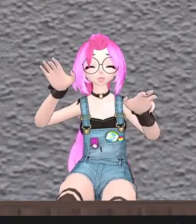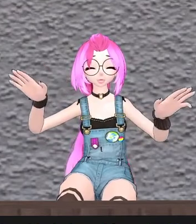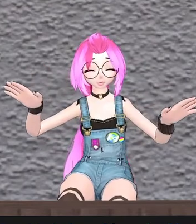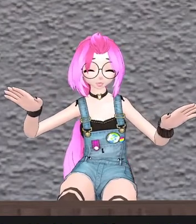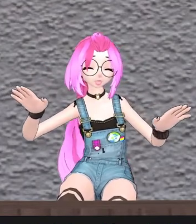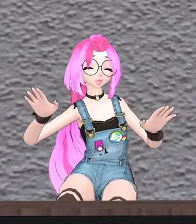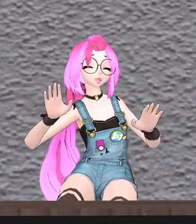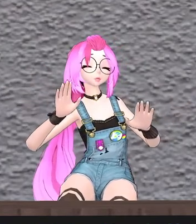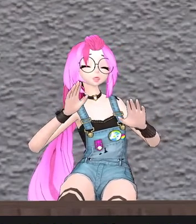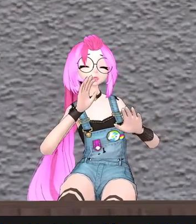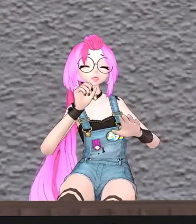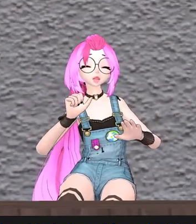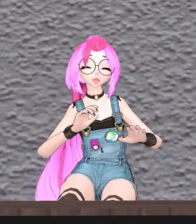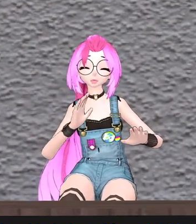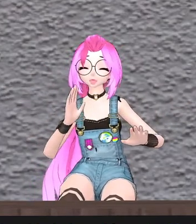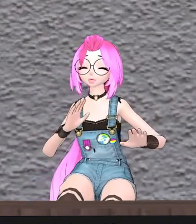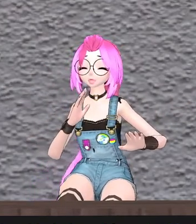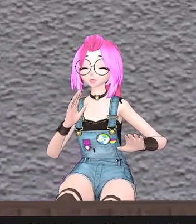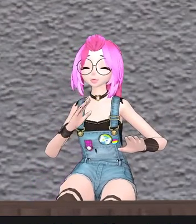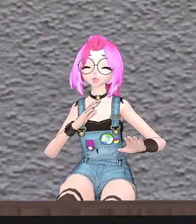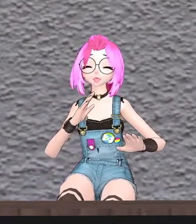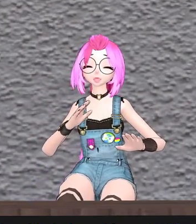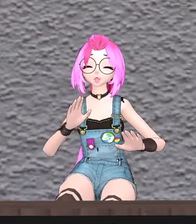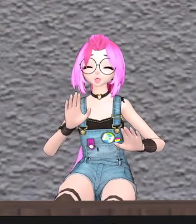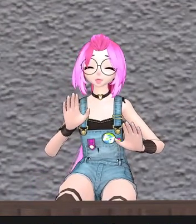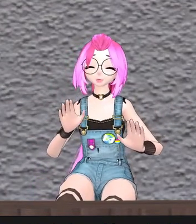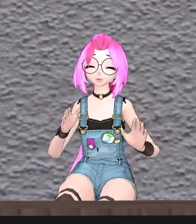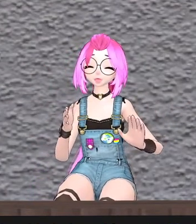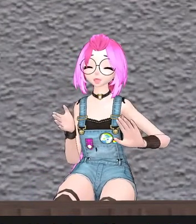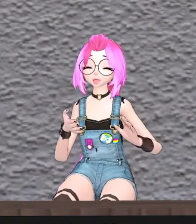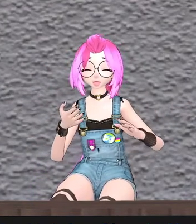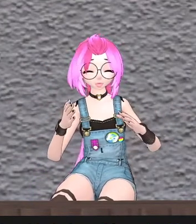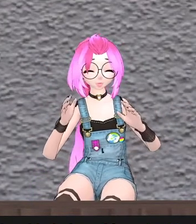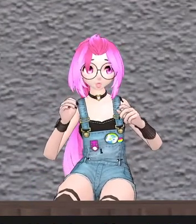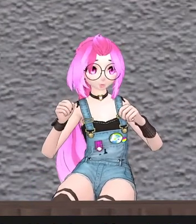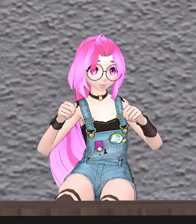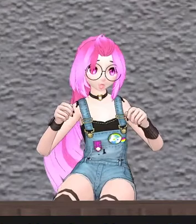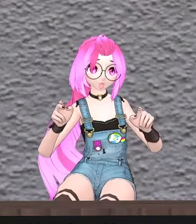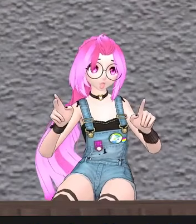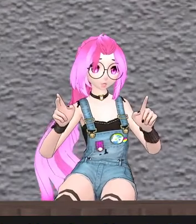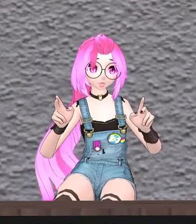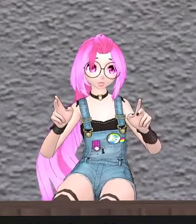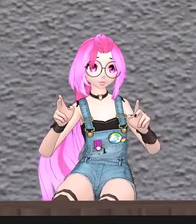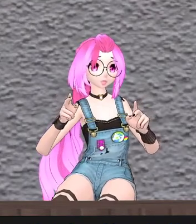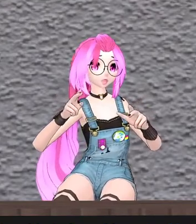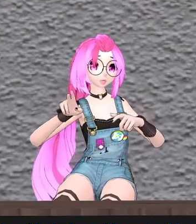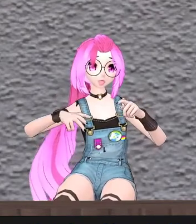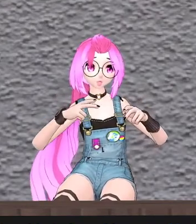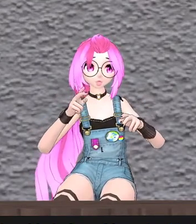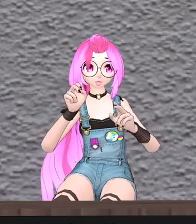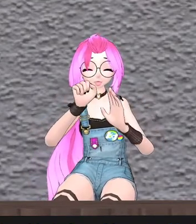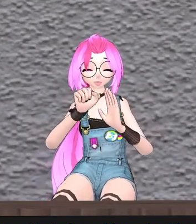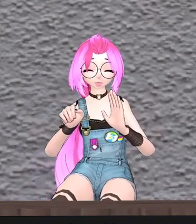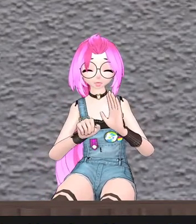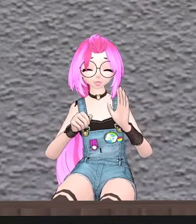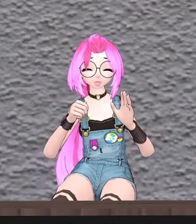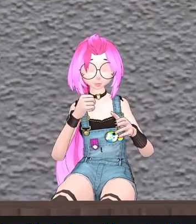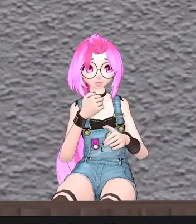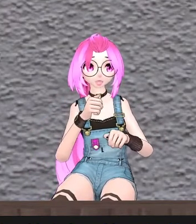well spread, and it's not official. So it's totally it happens that people in the state